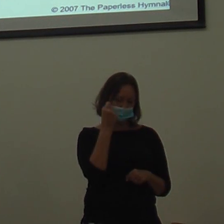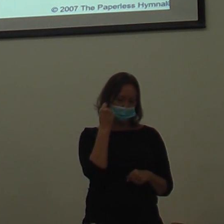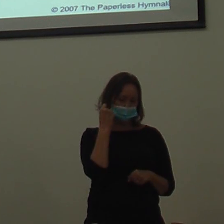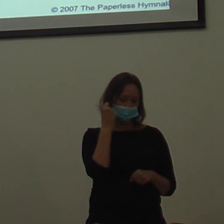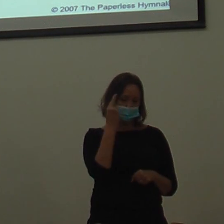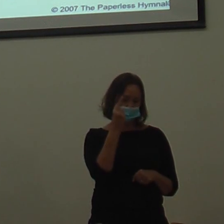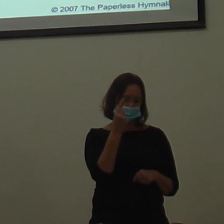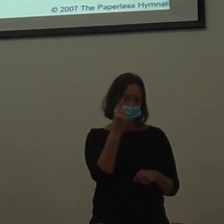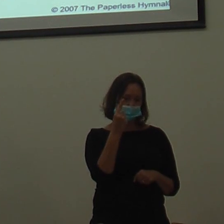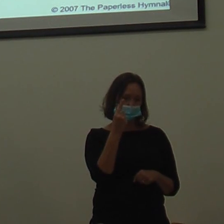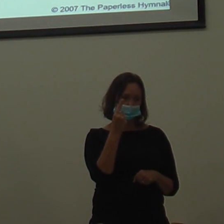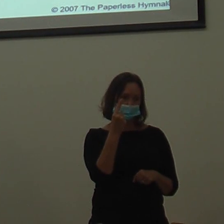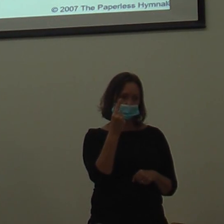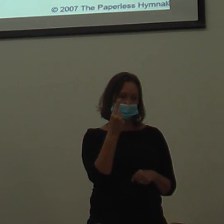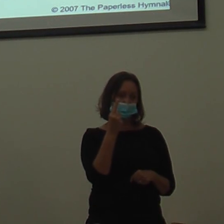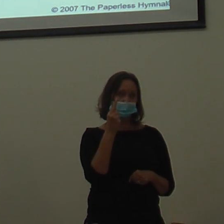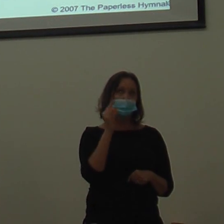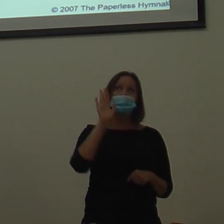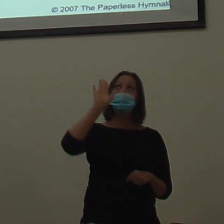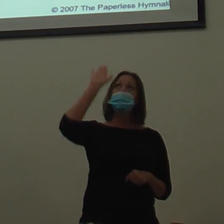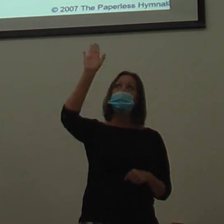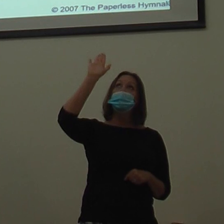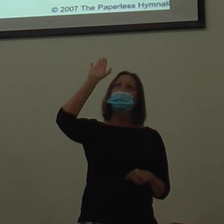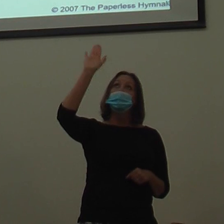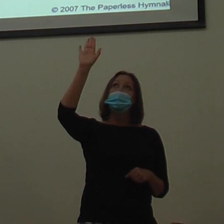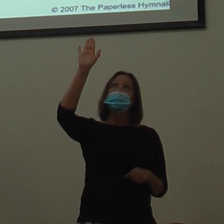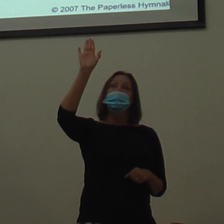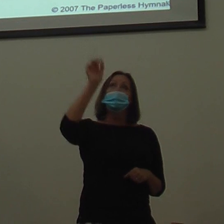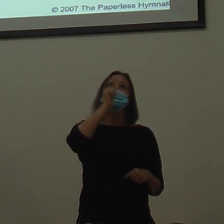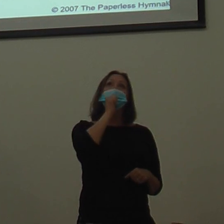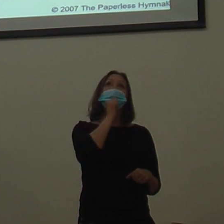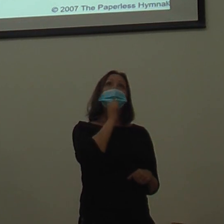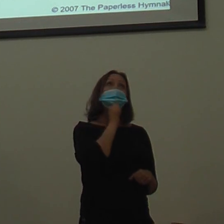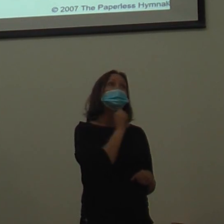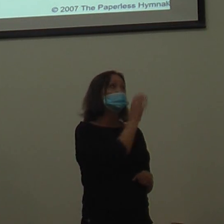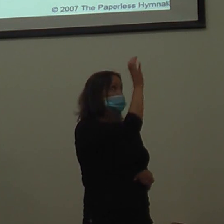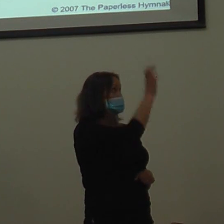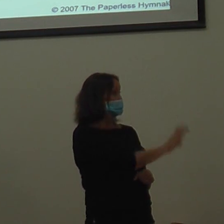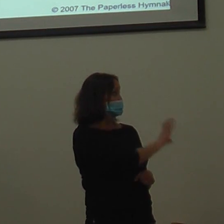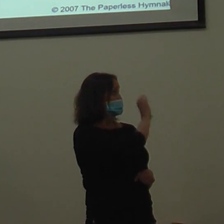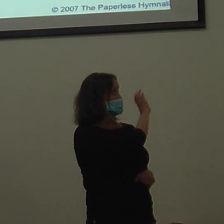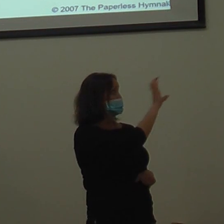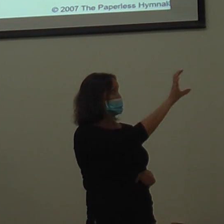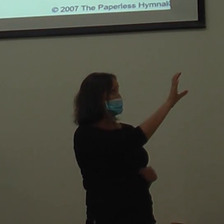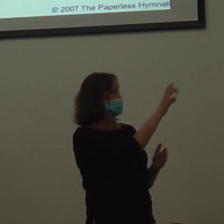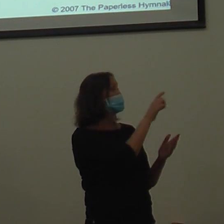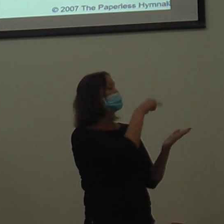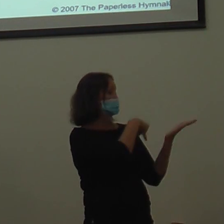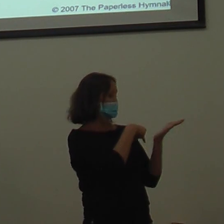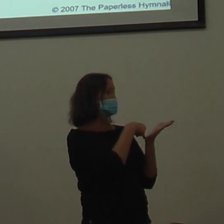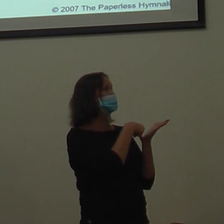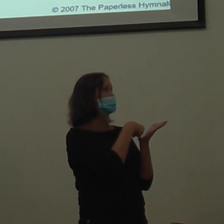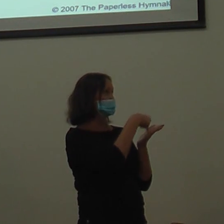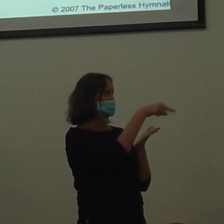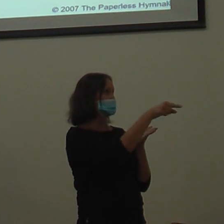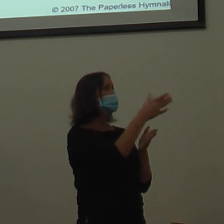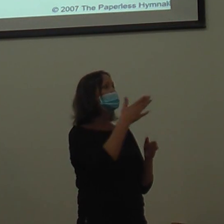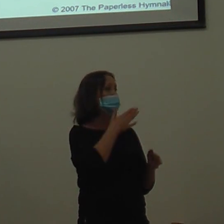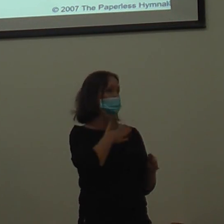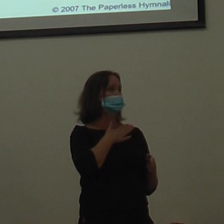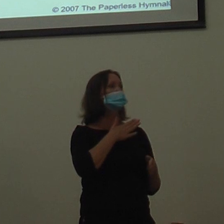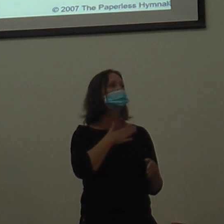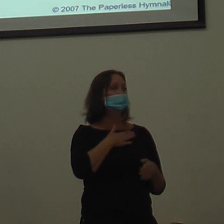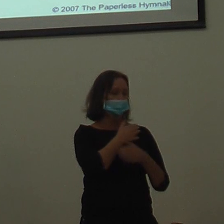my heart, His wounds have paid my